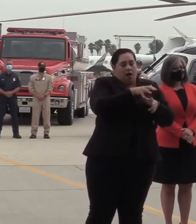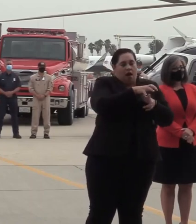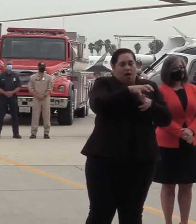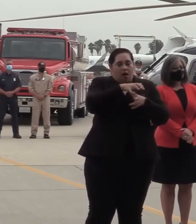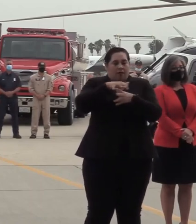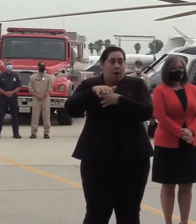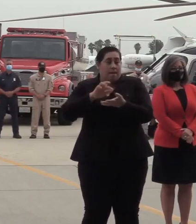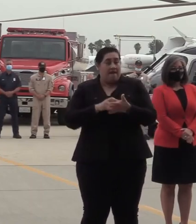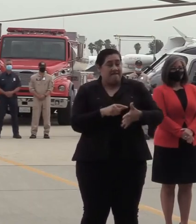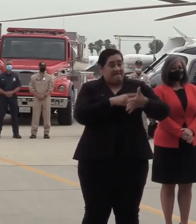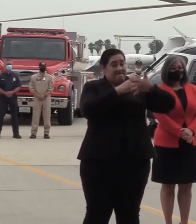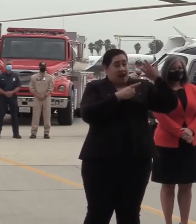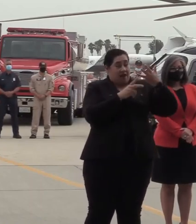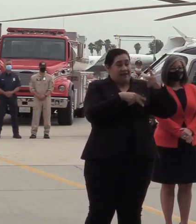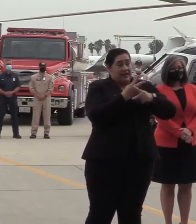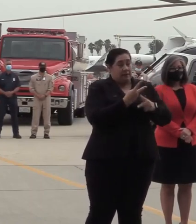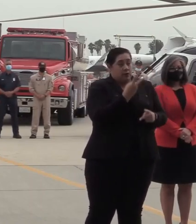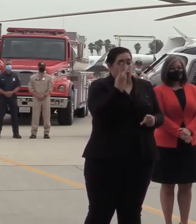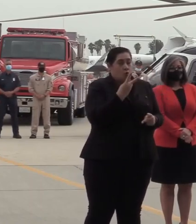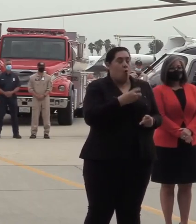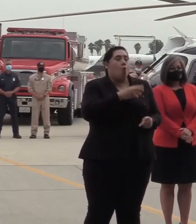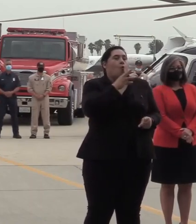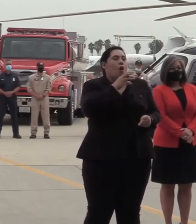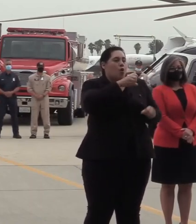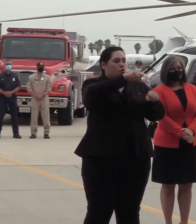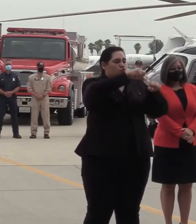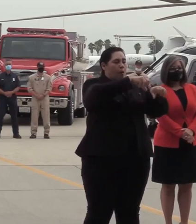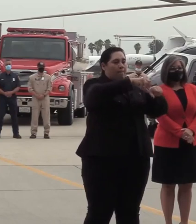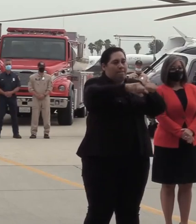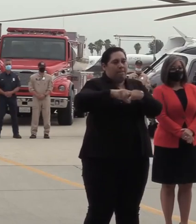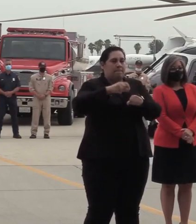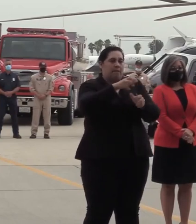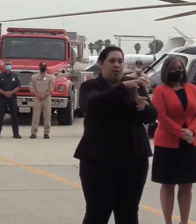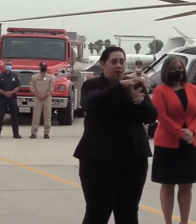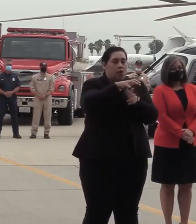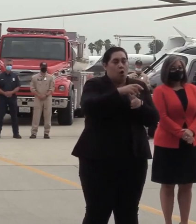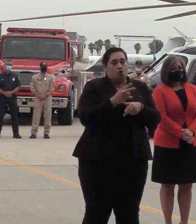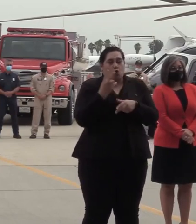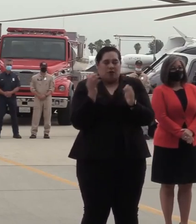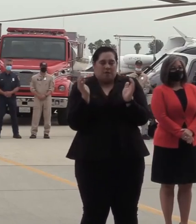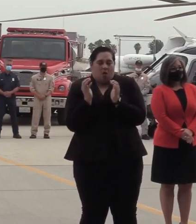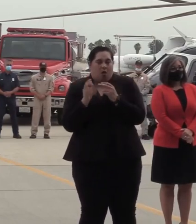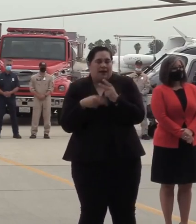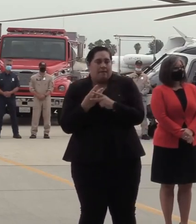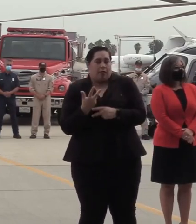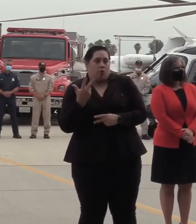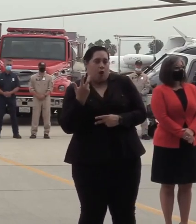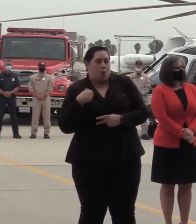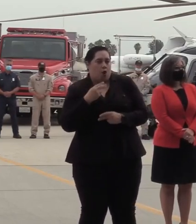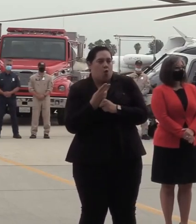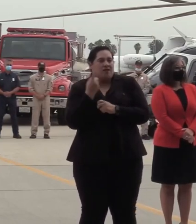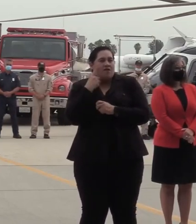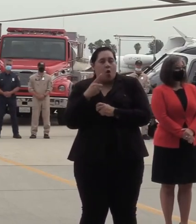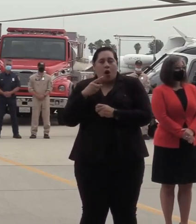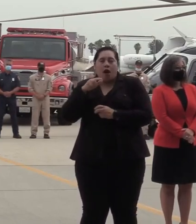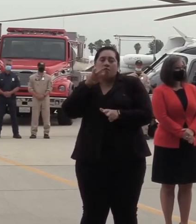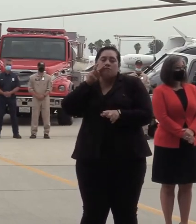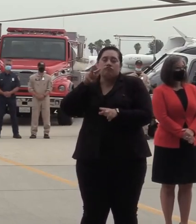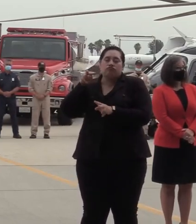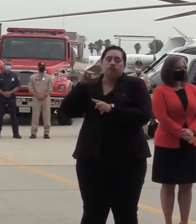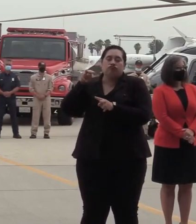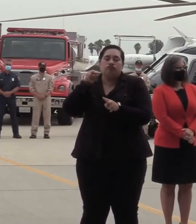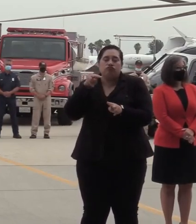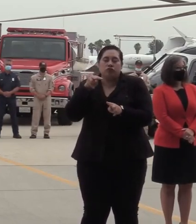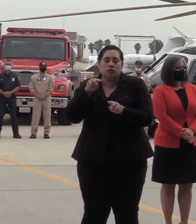Type 2 water-dropping helicopters and 2 smaller Type 3 helicopters, which we use for aerial reconnaissance and command